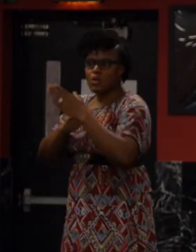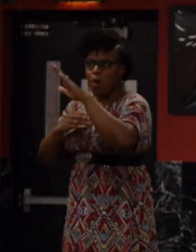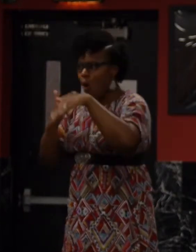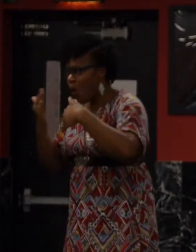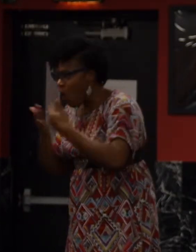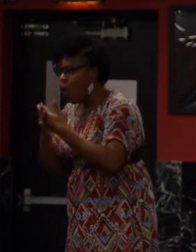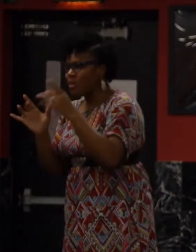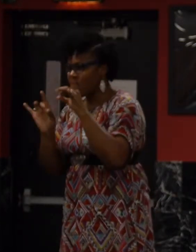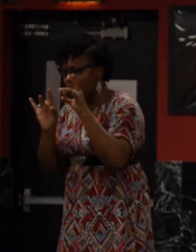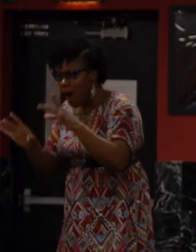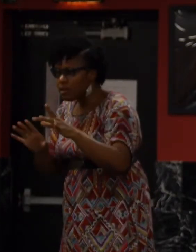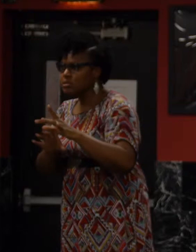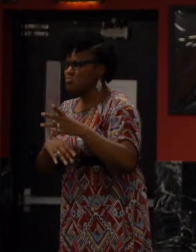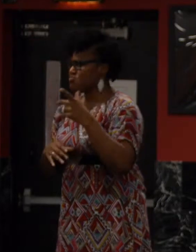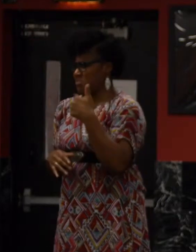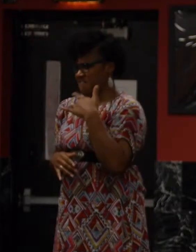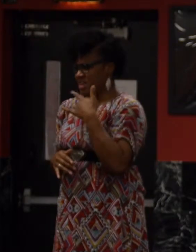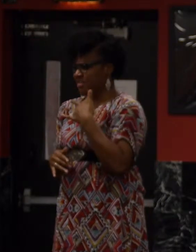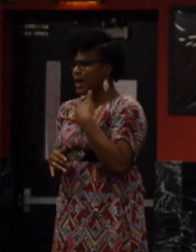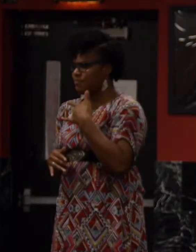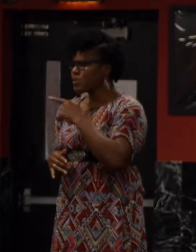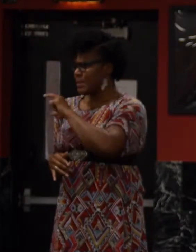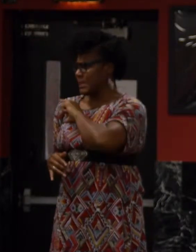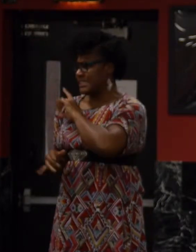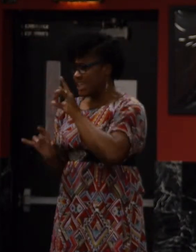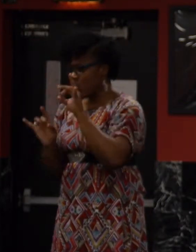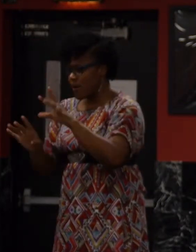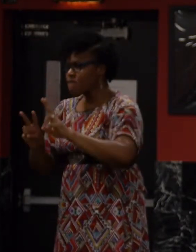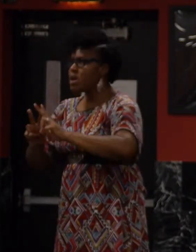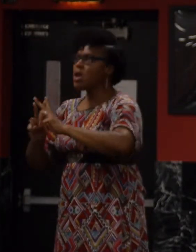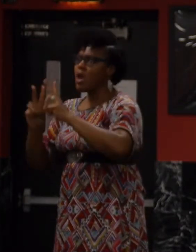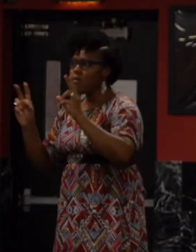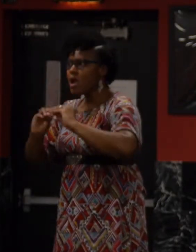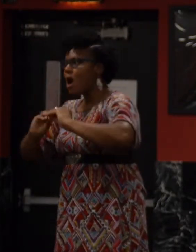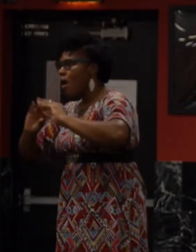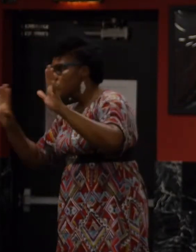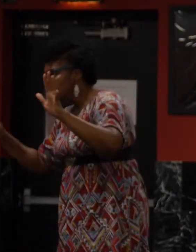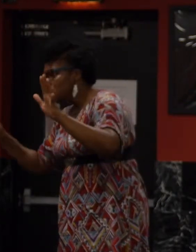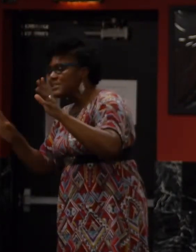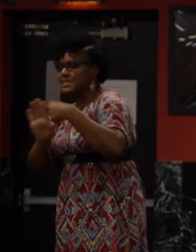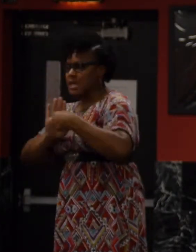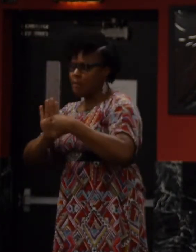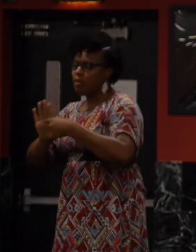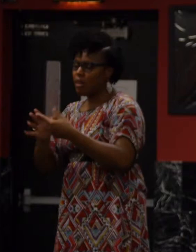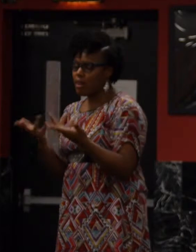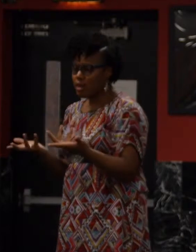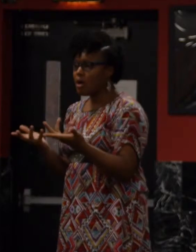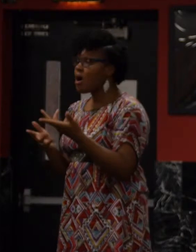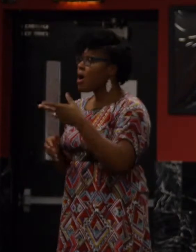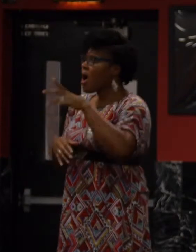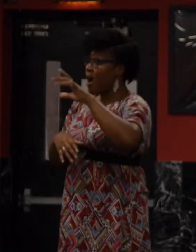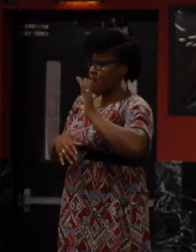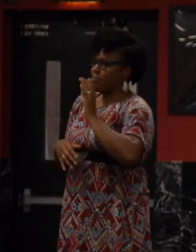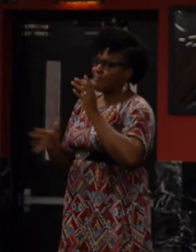feel that police terror is really just one of the more obvious examples, if you will, of